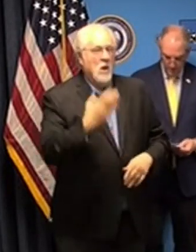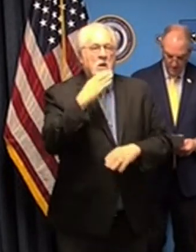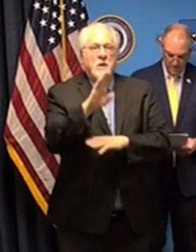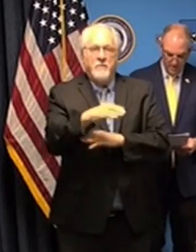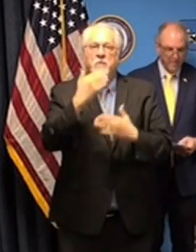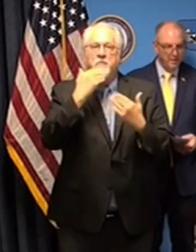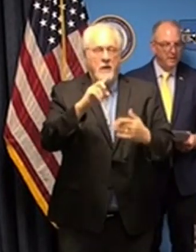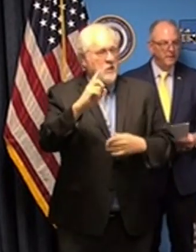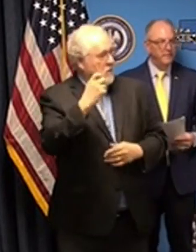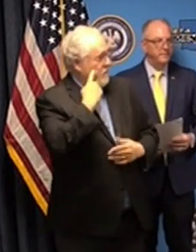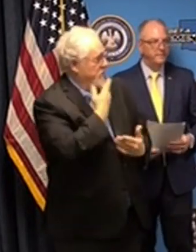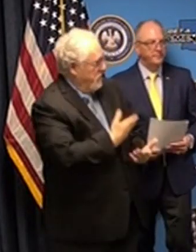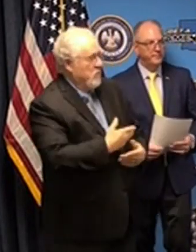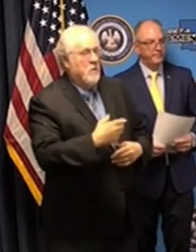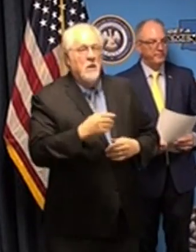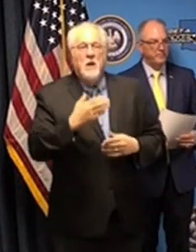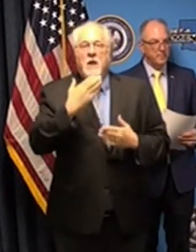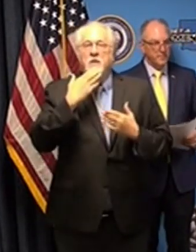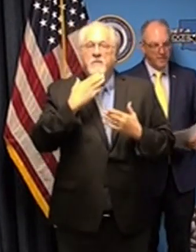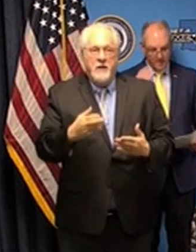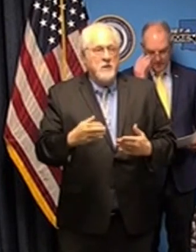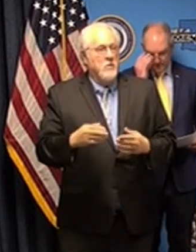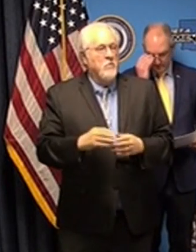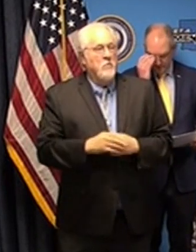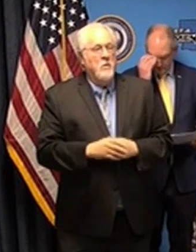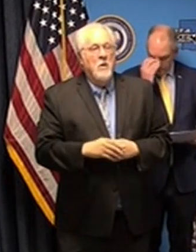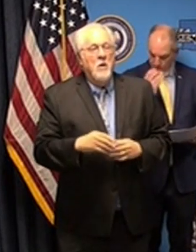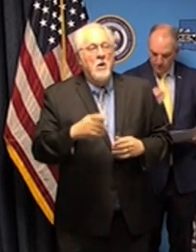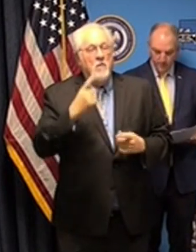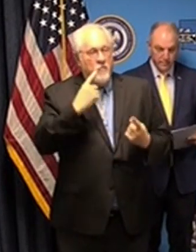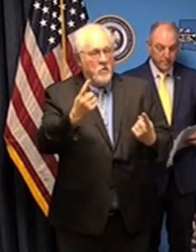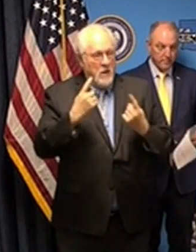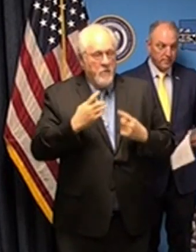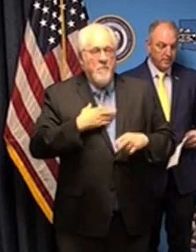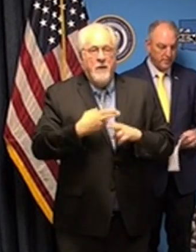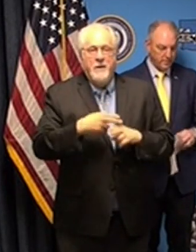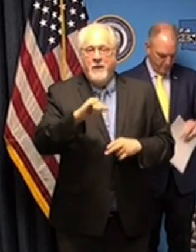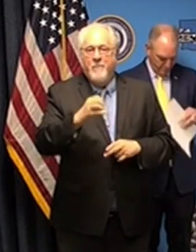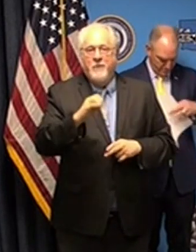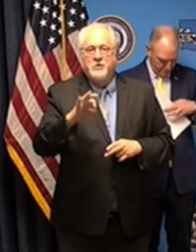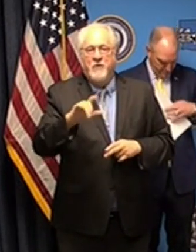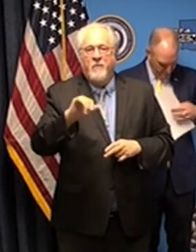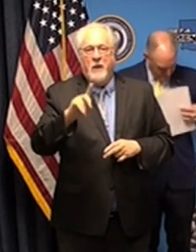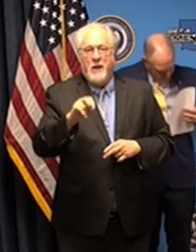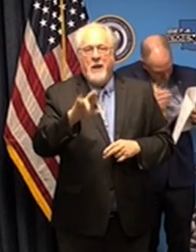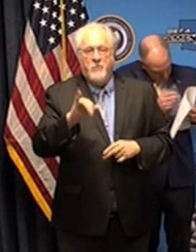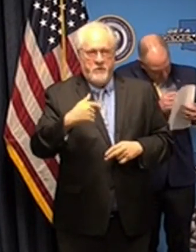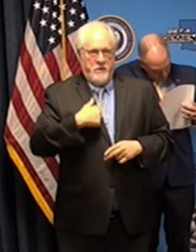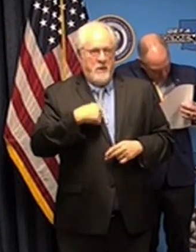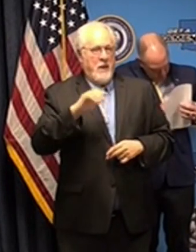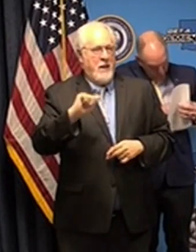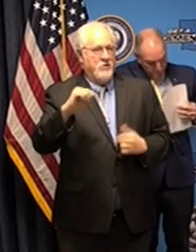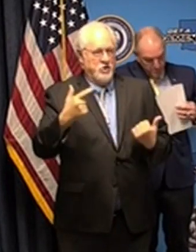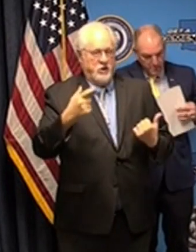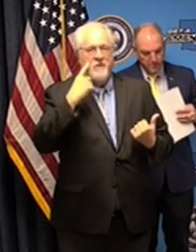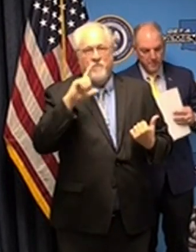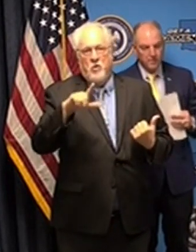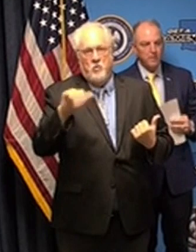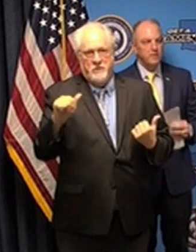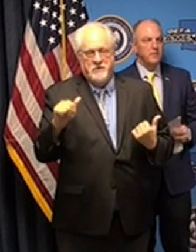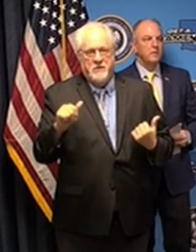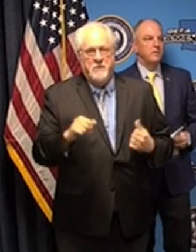Good afternoon. Thank you, Governor. Thank you all for being here. My name is Jeff Landry, and I'm an Attorney General for the